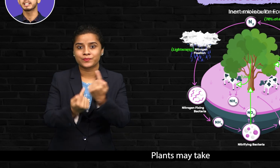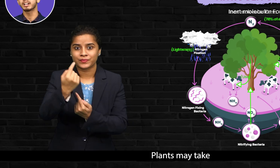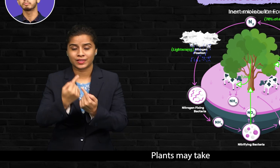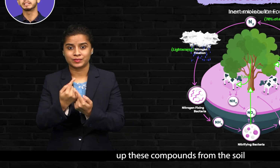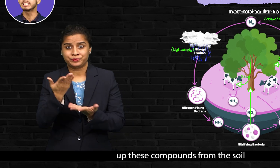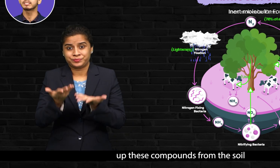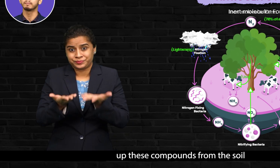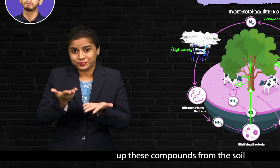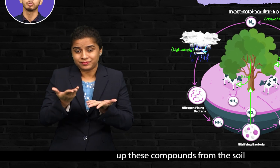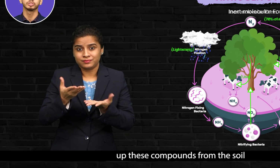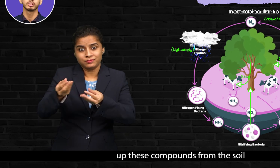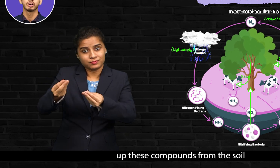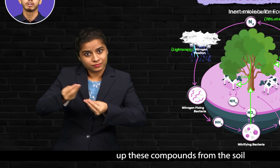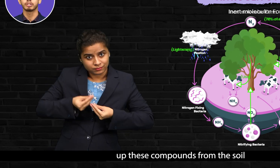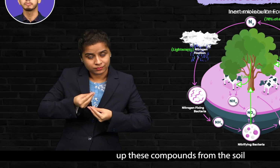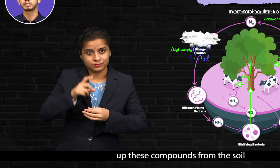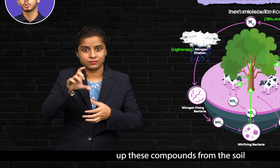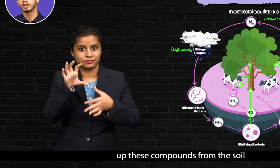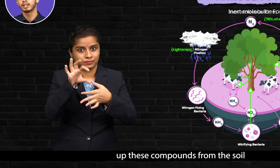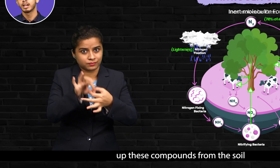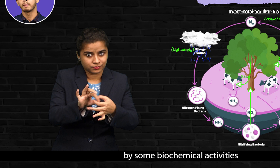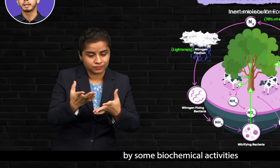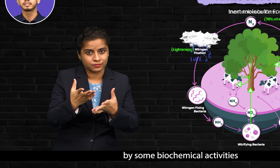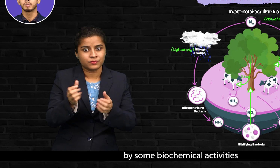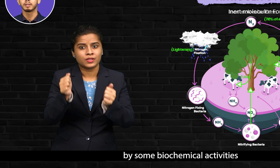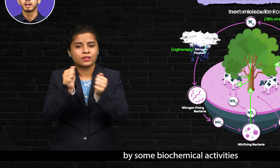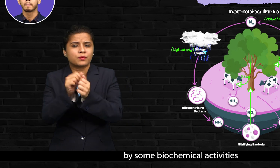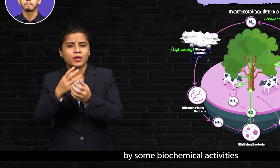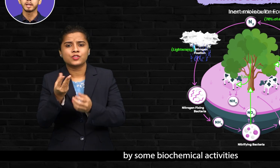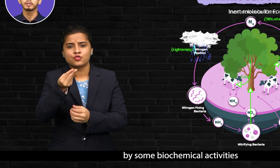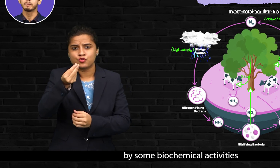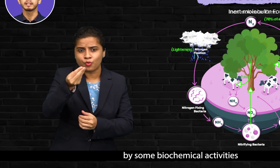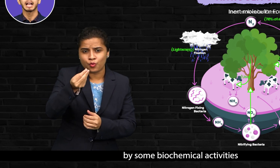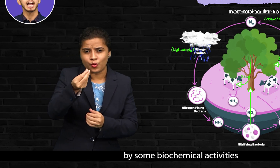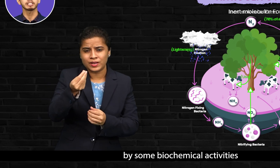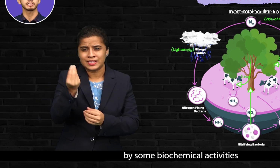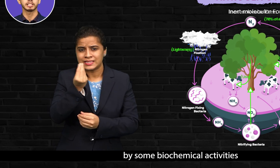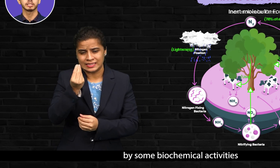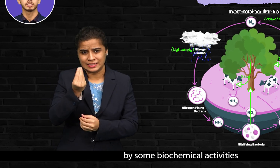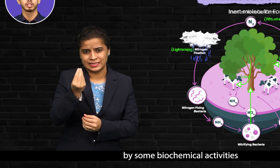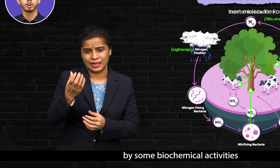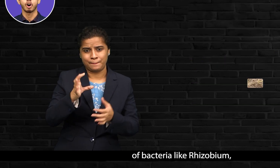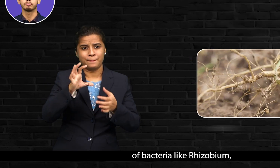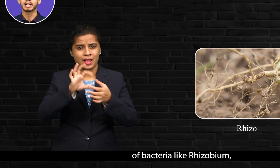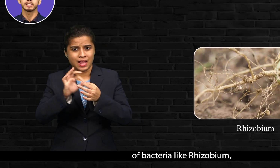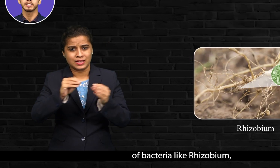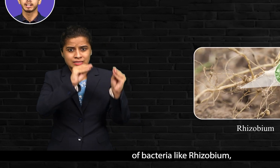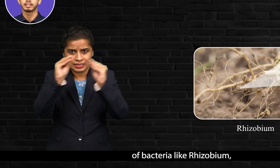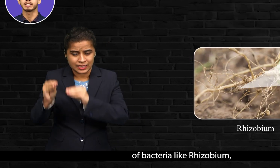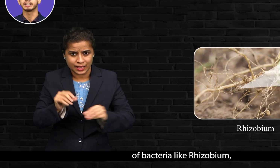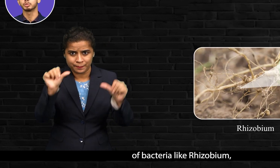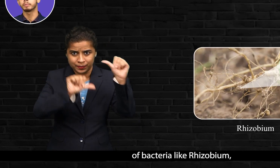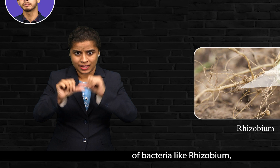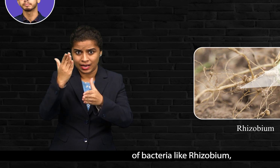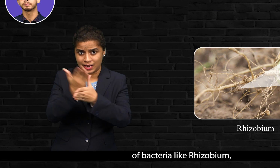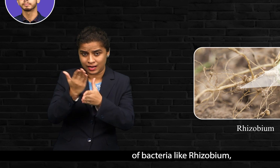Plants may take up these compounds from the soil by some biochemical activities of bacteria